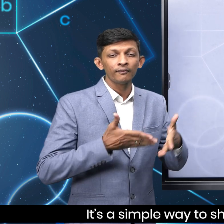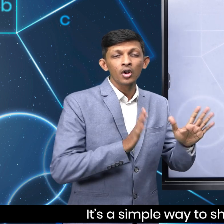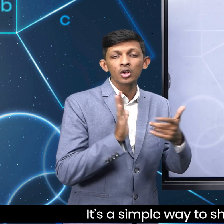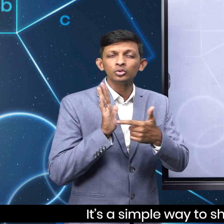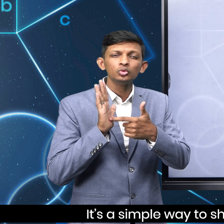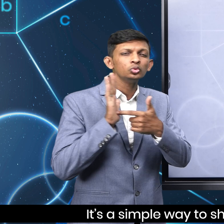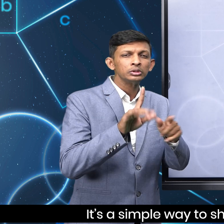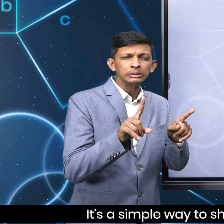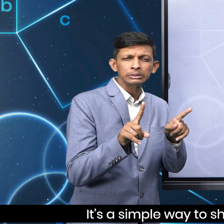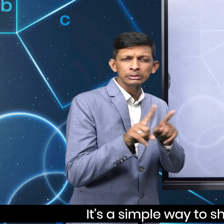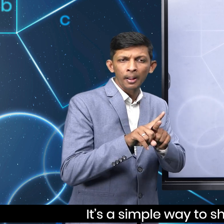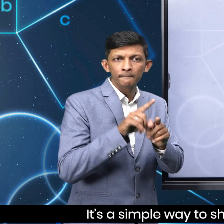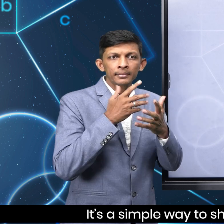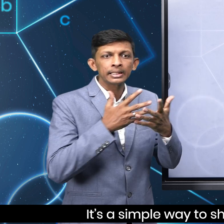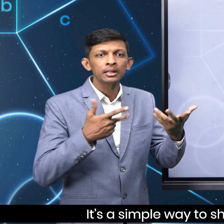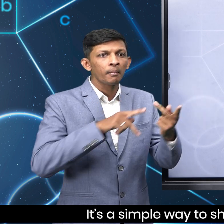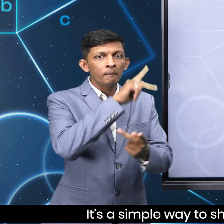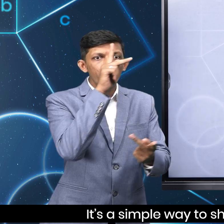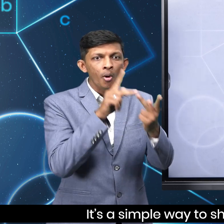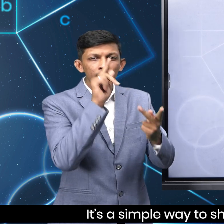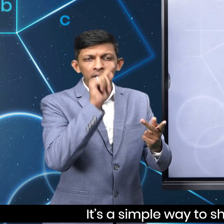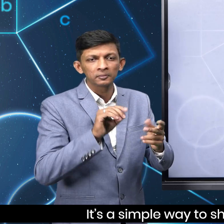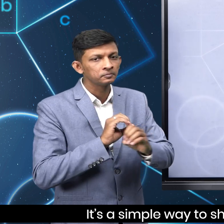It's a simple way to show the object without perfect details.